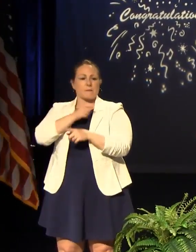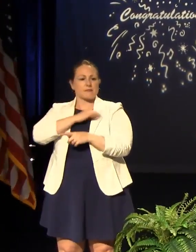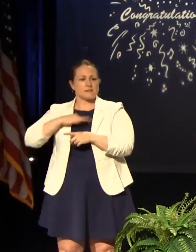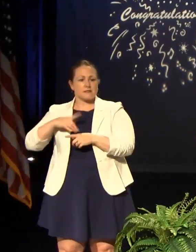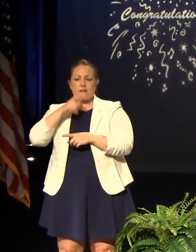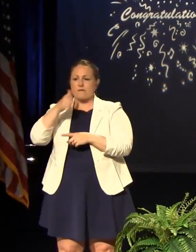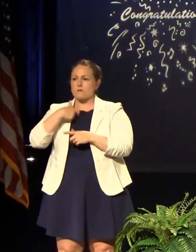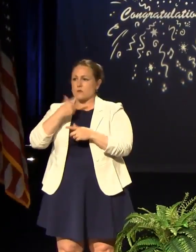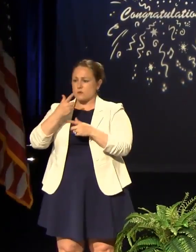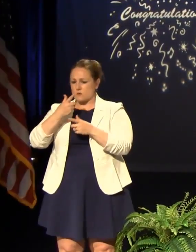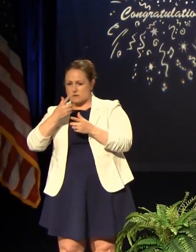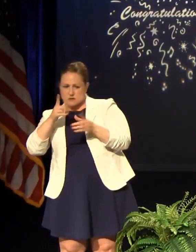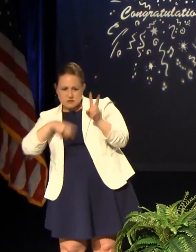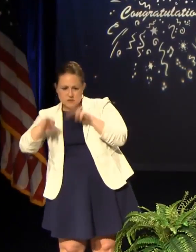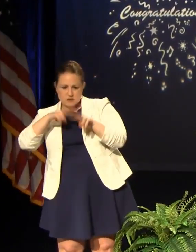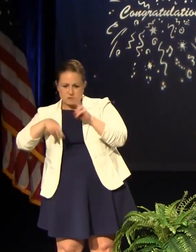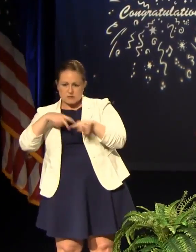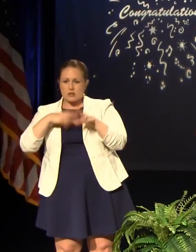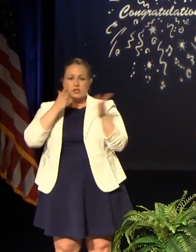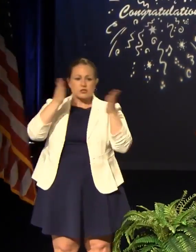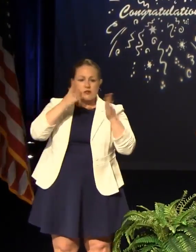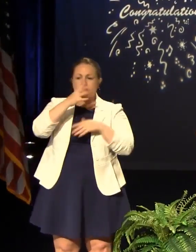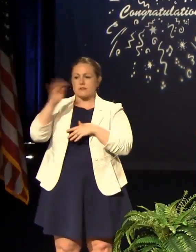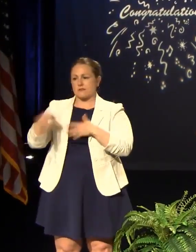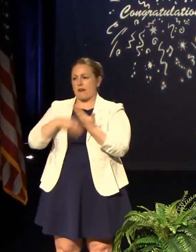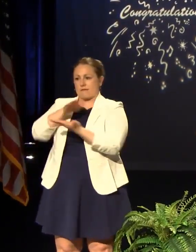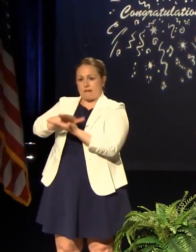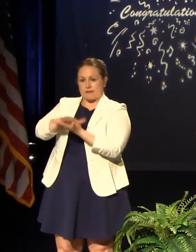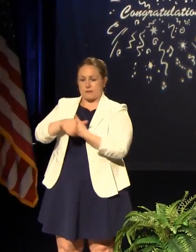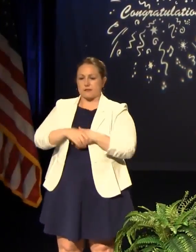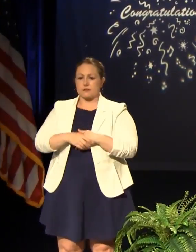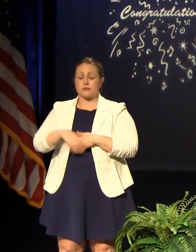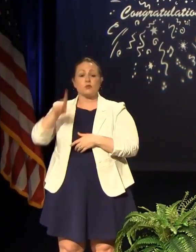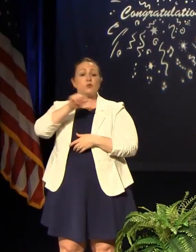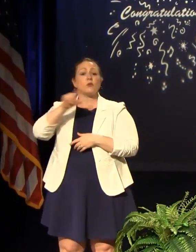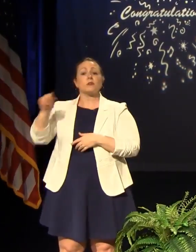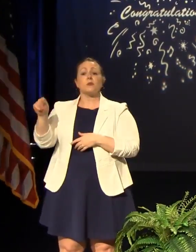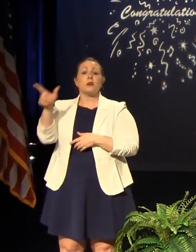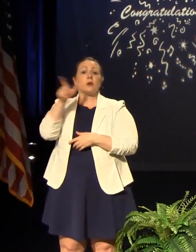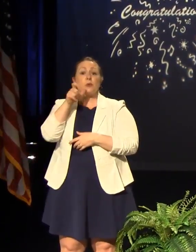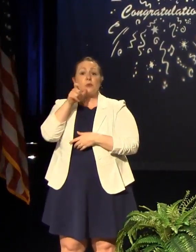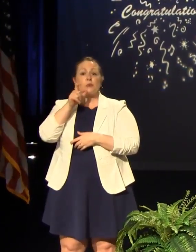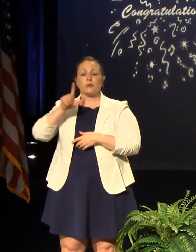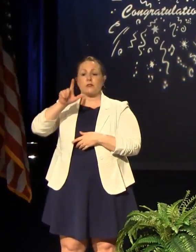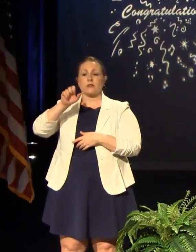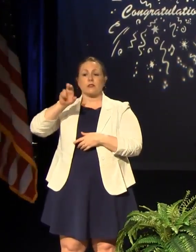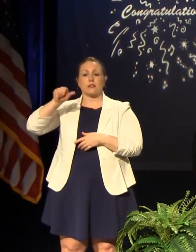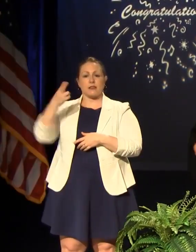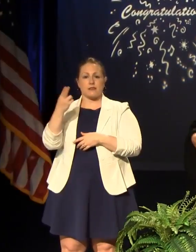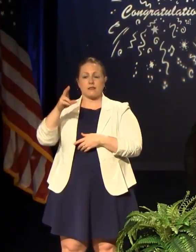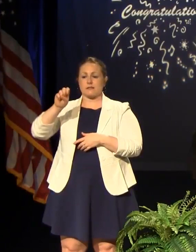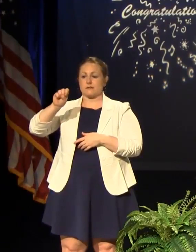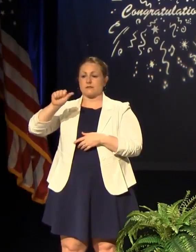and scholarship. The 2020 recipient of the Balfour Award is Leah Sargent.